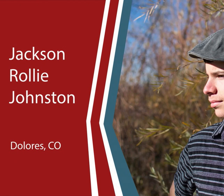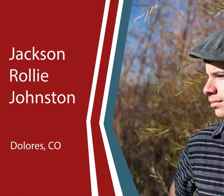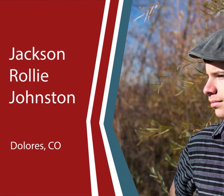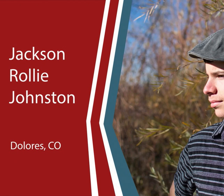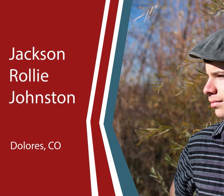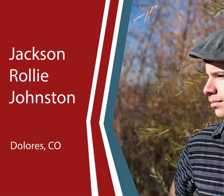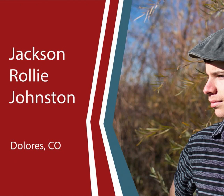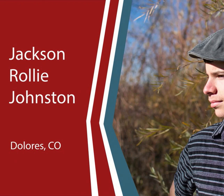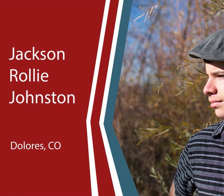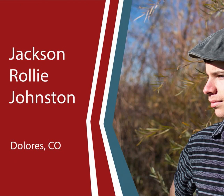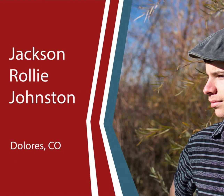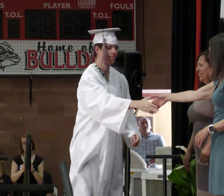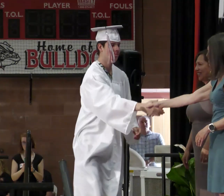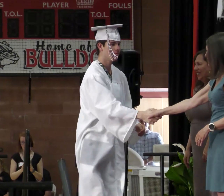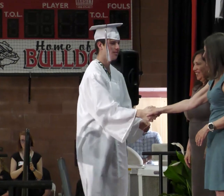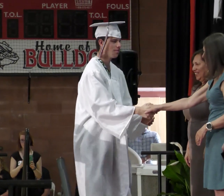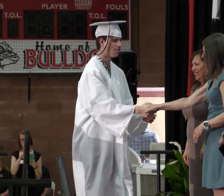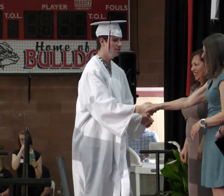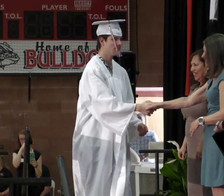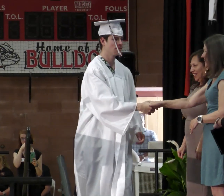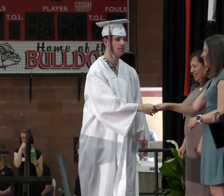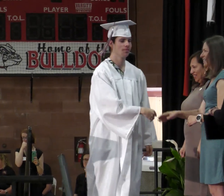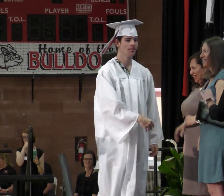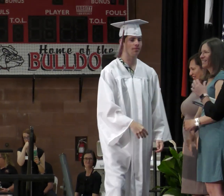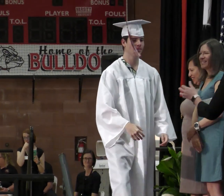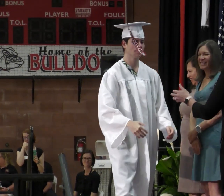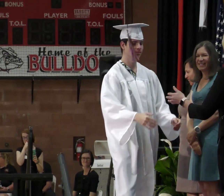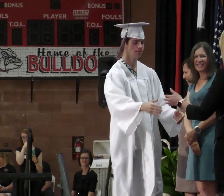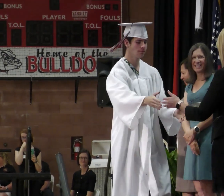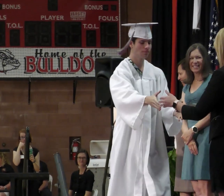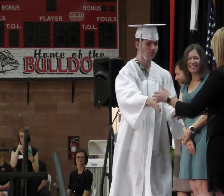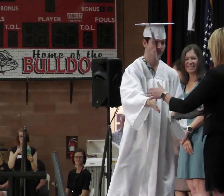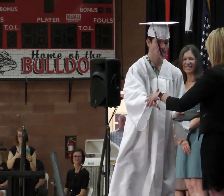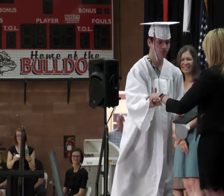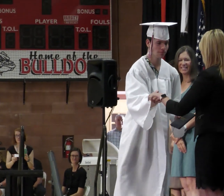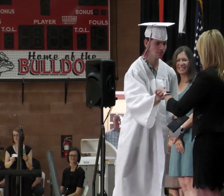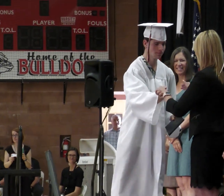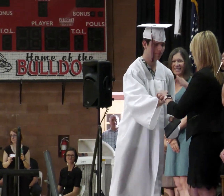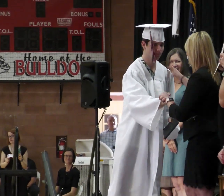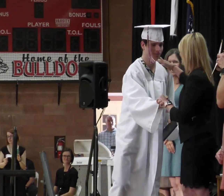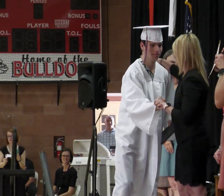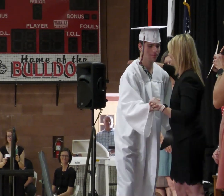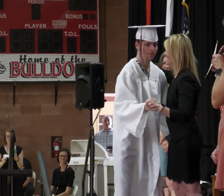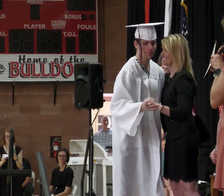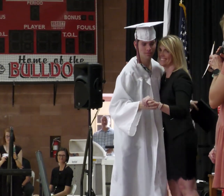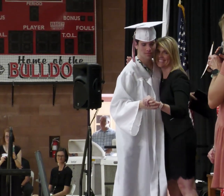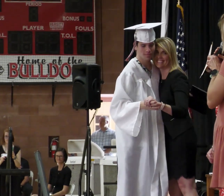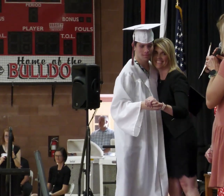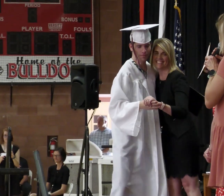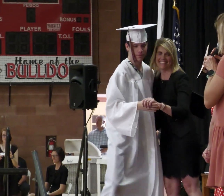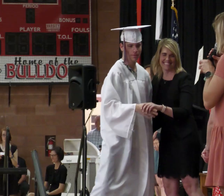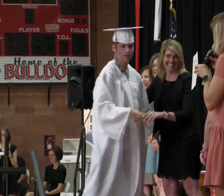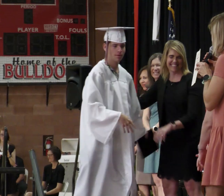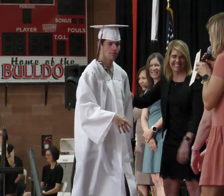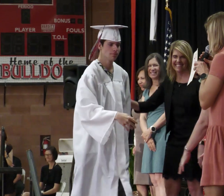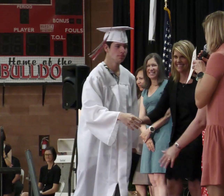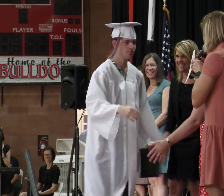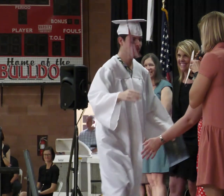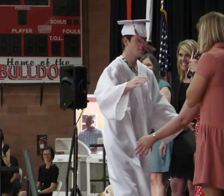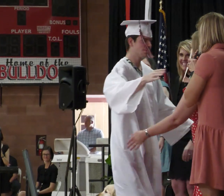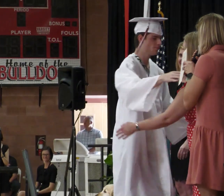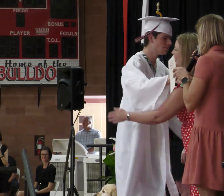Jackson's shaking Yolanda's hand Shaking Michelle's hand Shaking Miss Tara Wilkins' hand A little hug